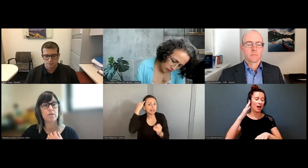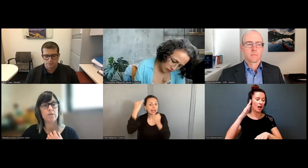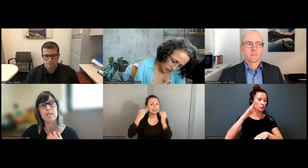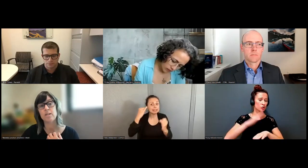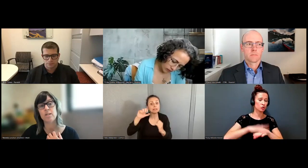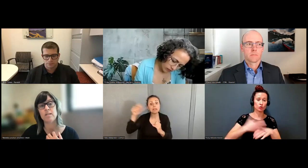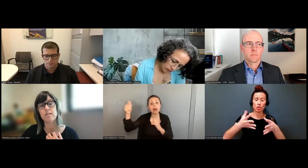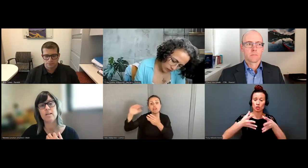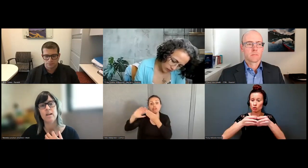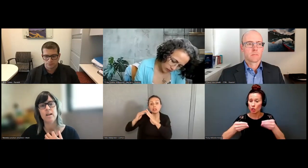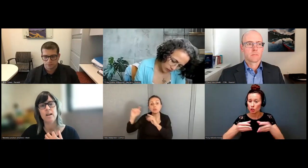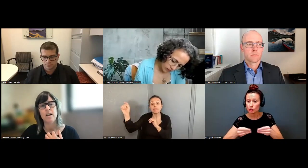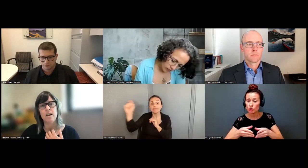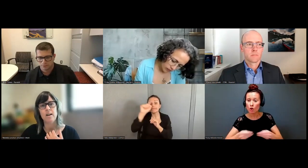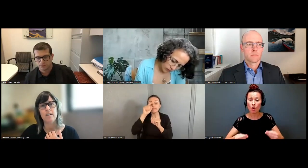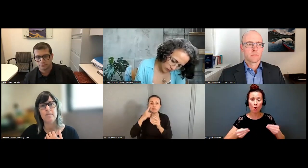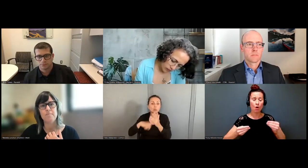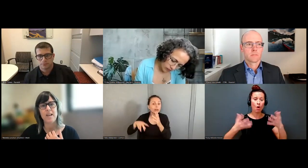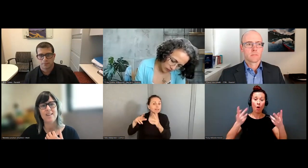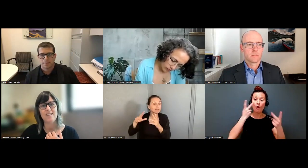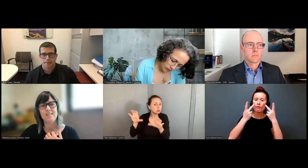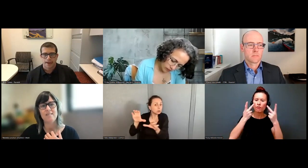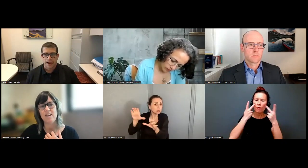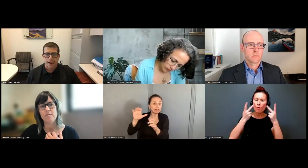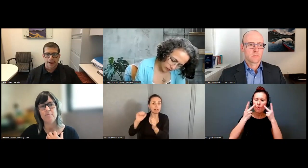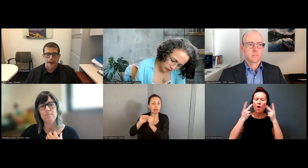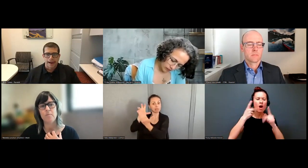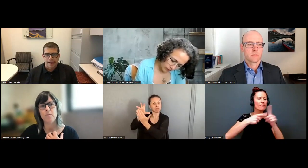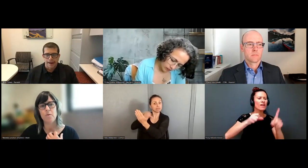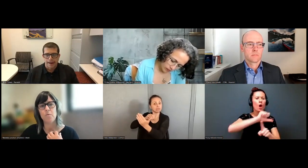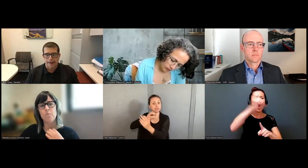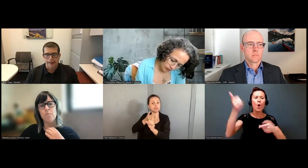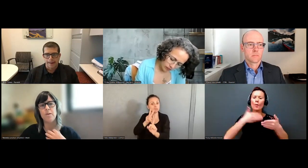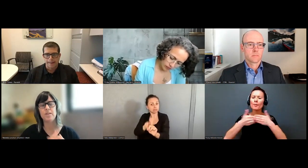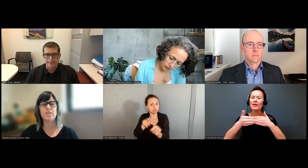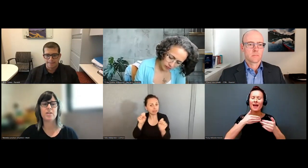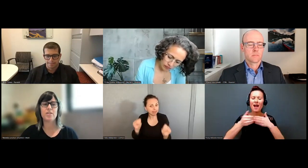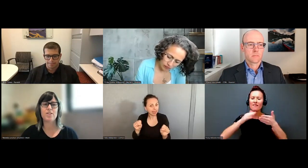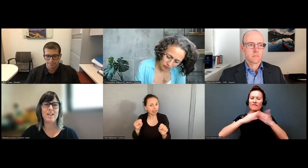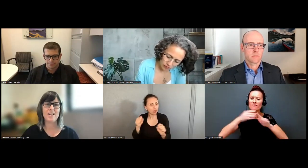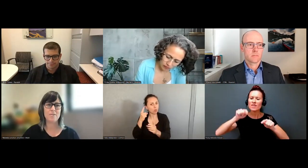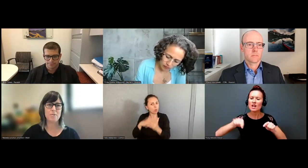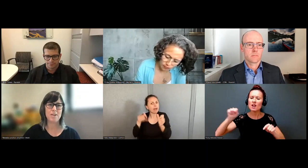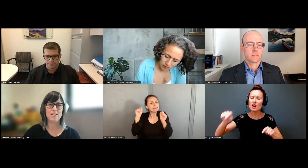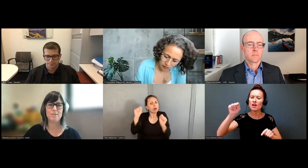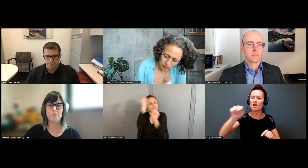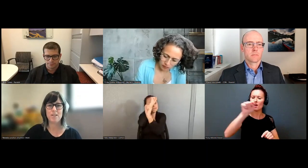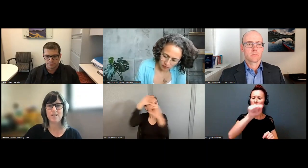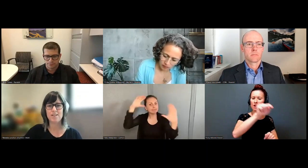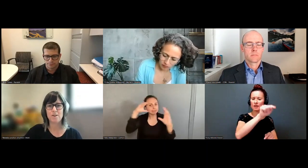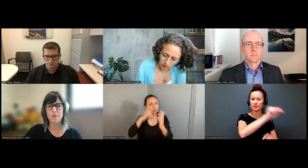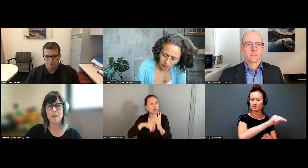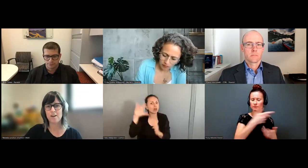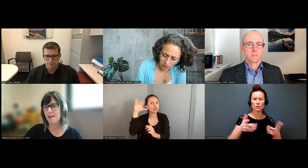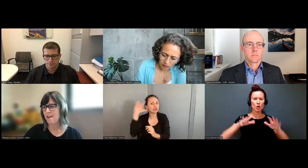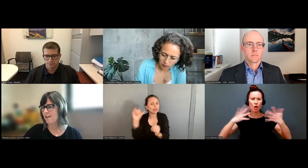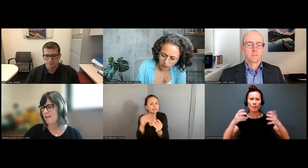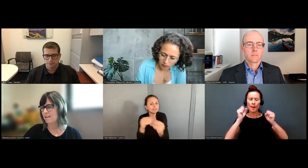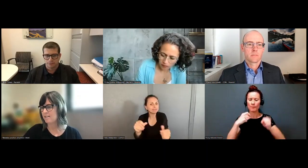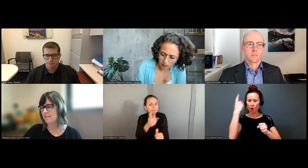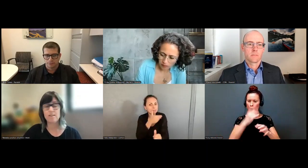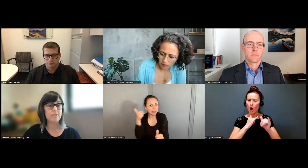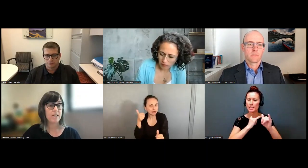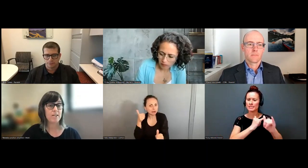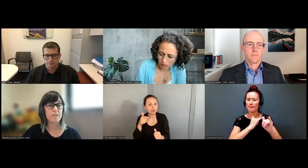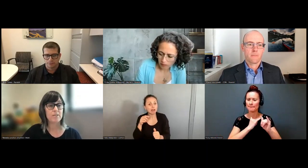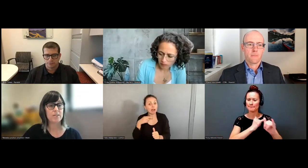other jurisdictions, and what this could look like if we did this all better.